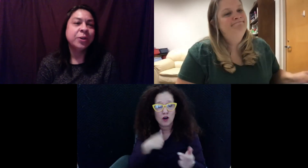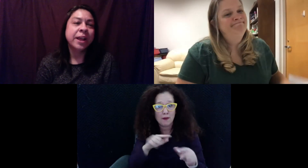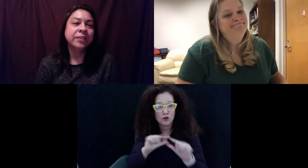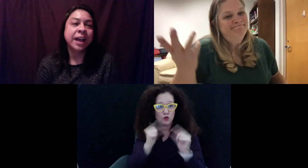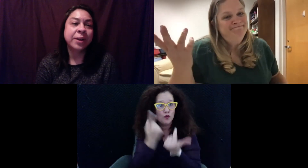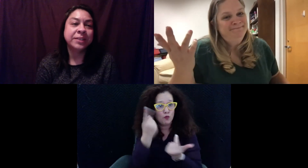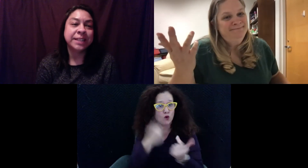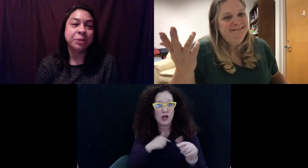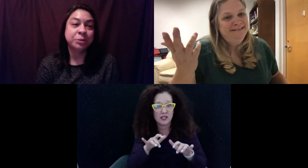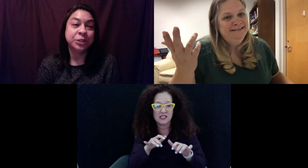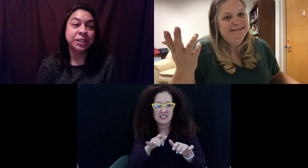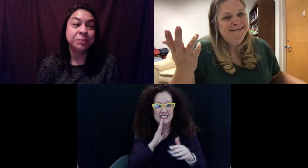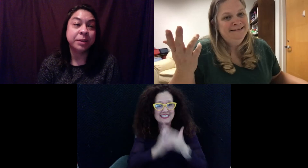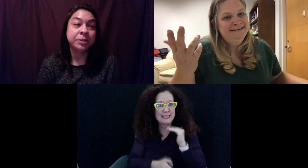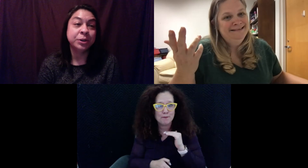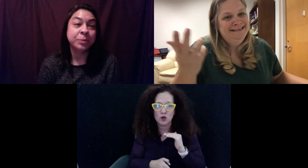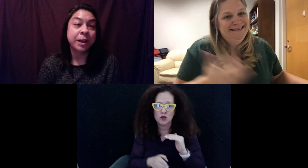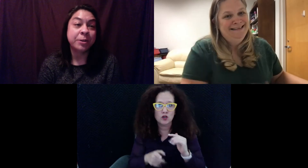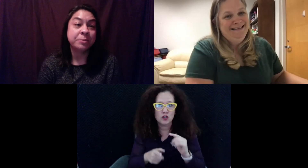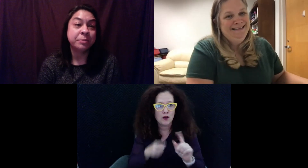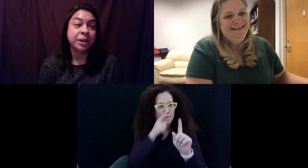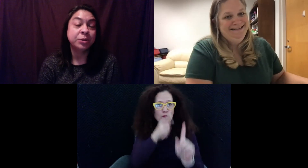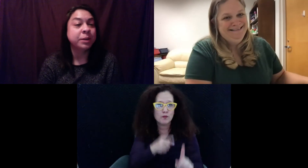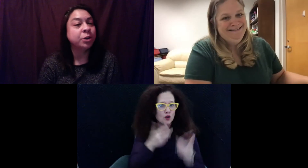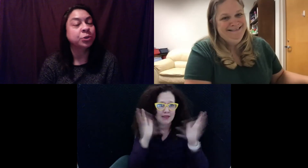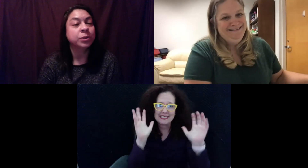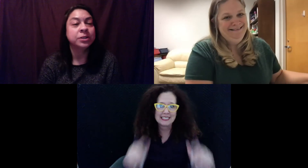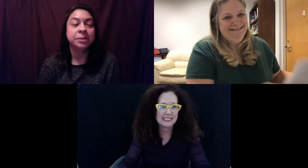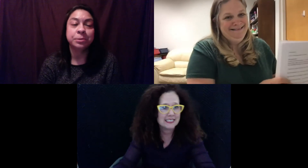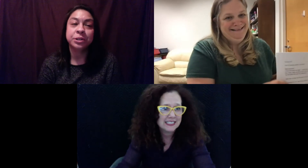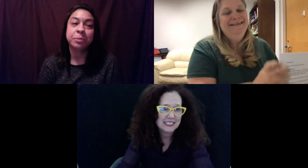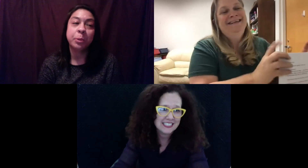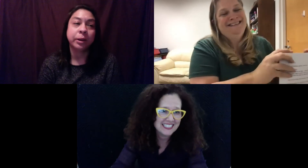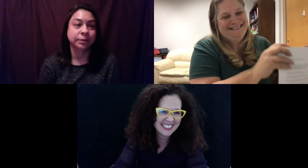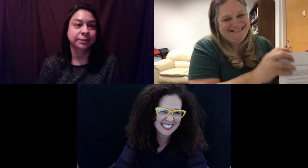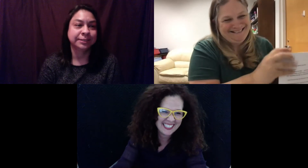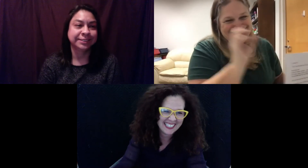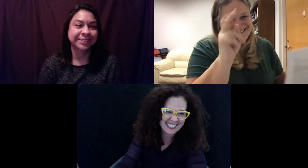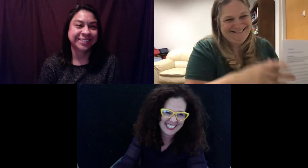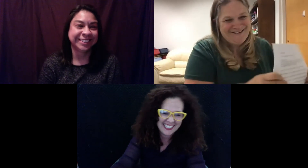I don't have the same notes. You see the group, how my notes are real simple to the point.